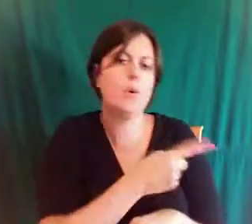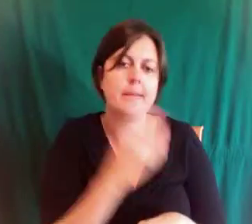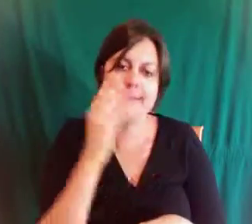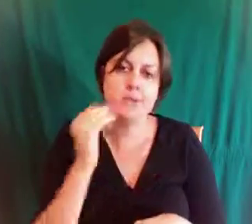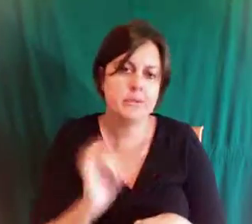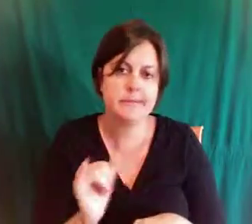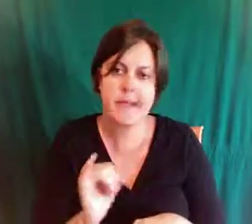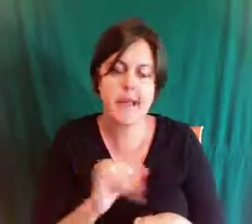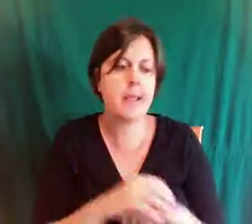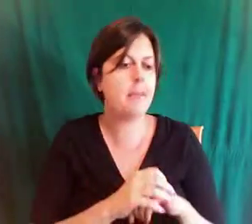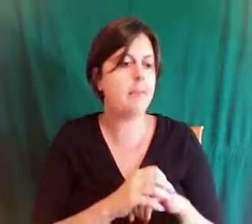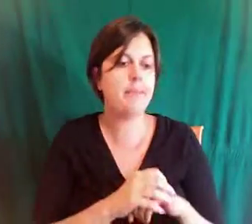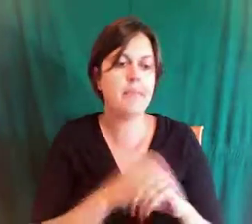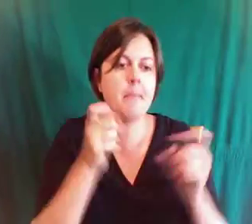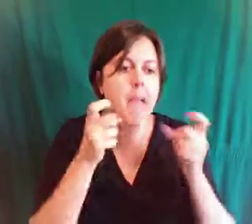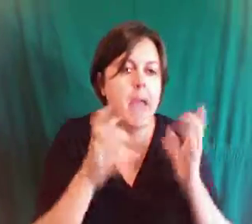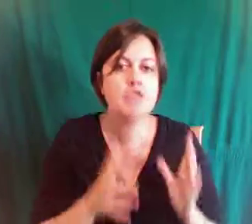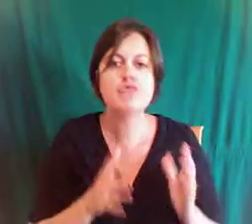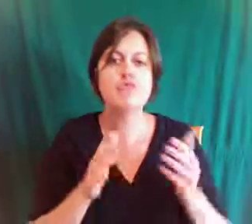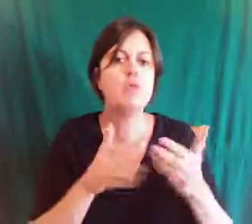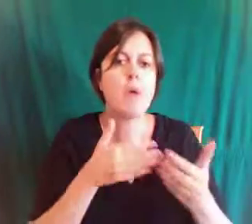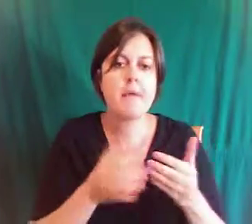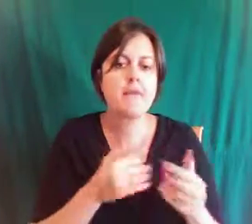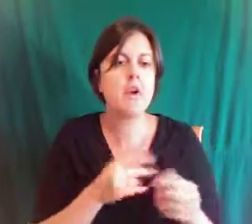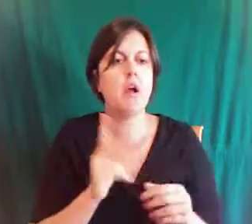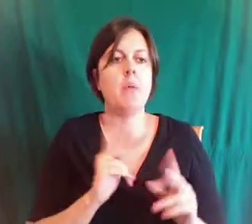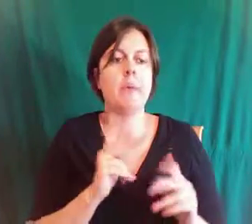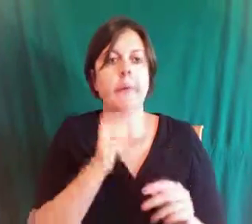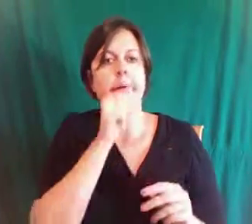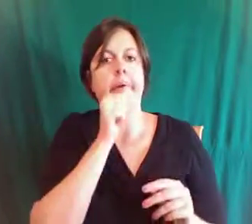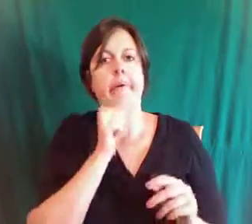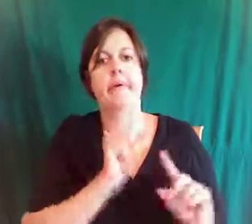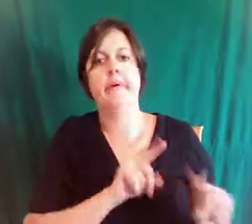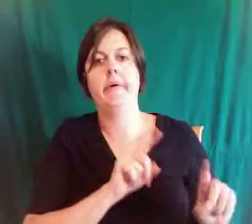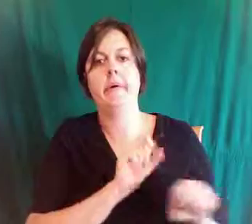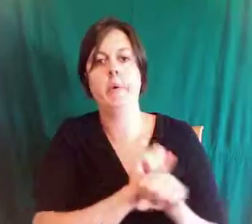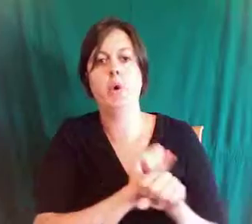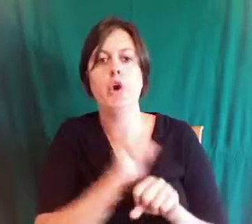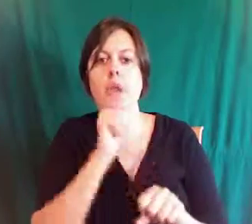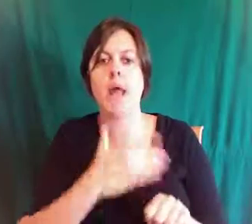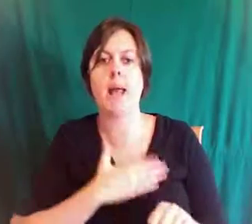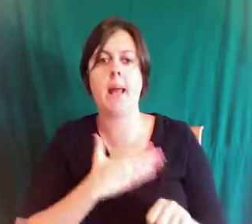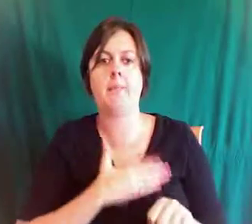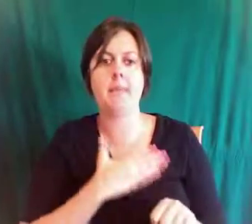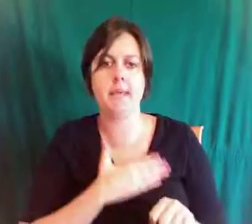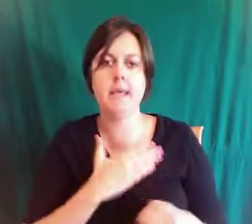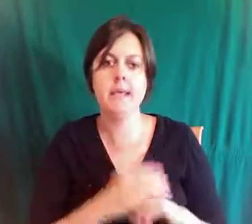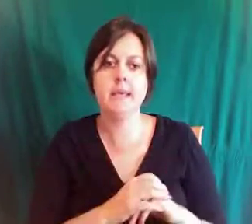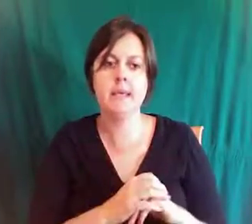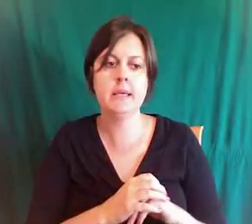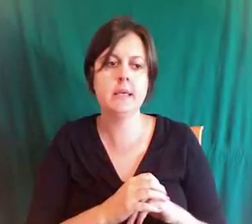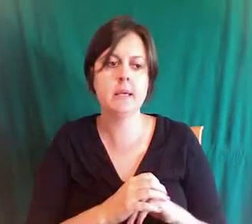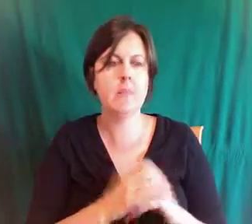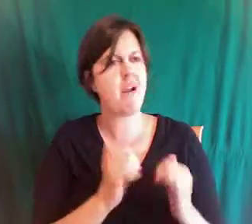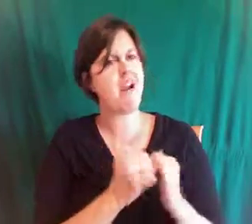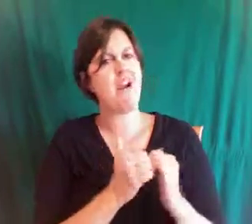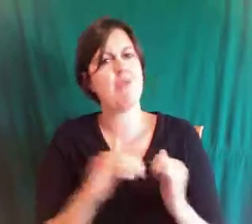not necessarily happy in the job, but what they don't know is to be directed to where is the joy within what